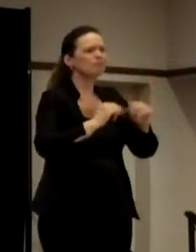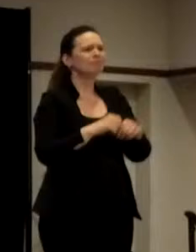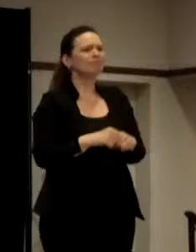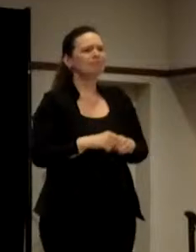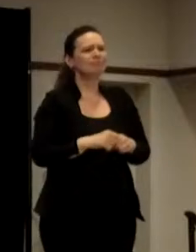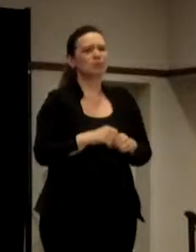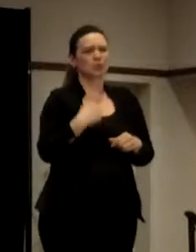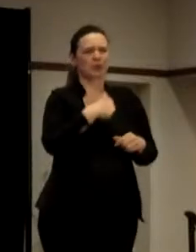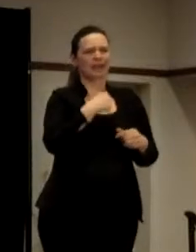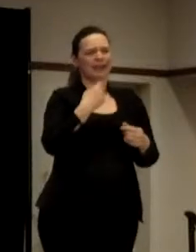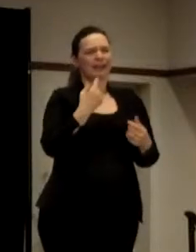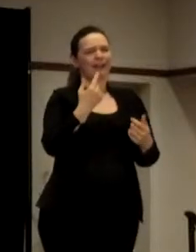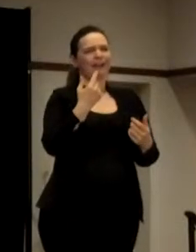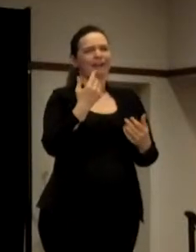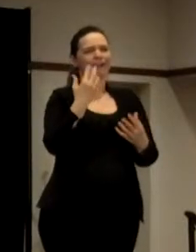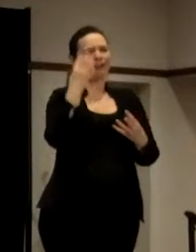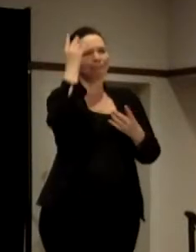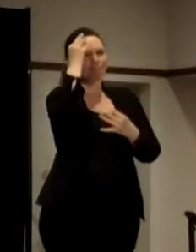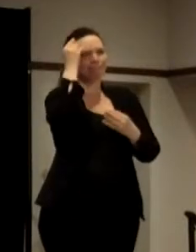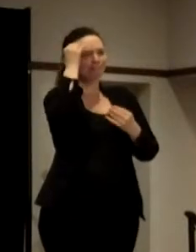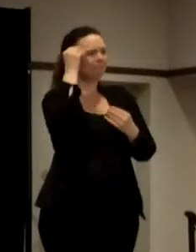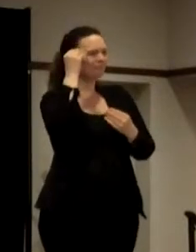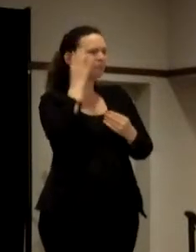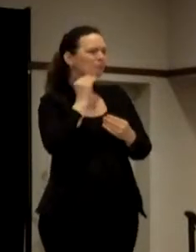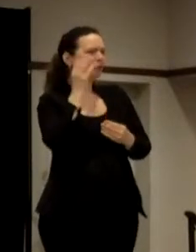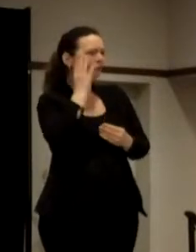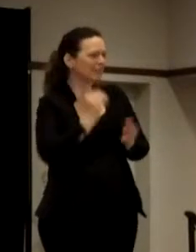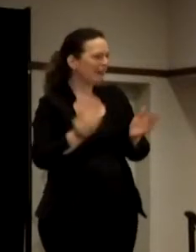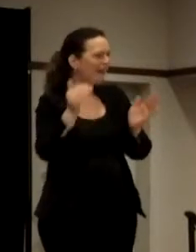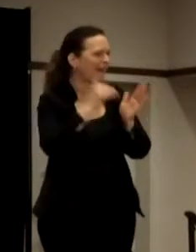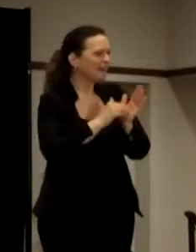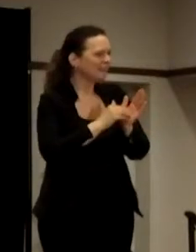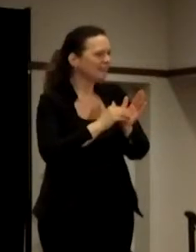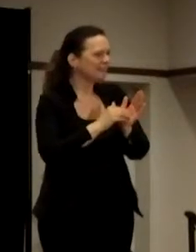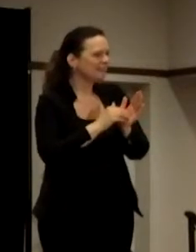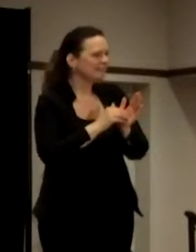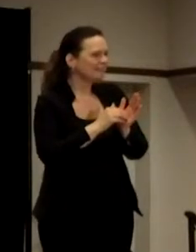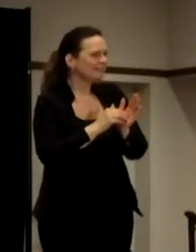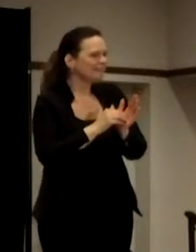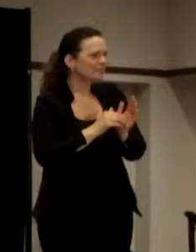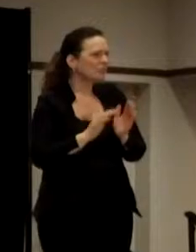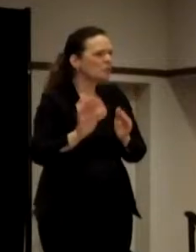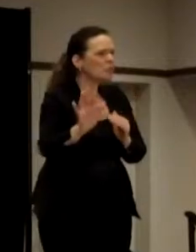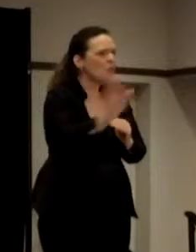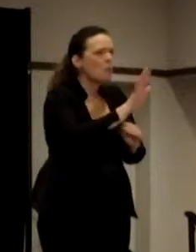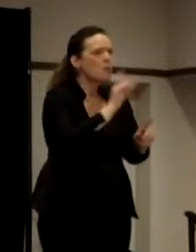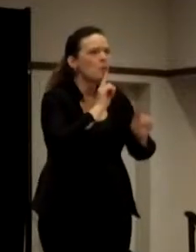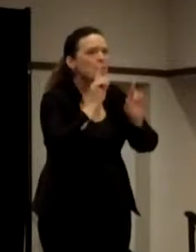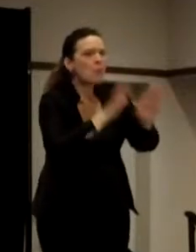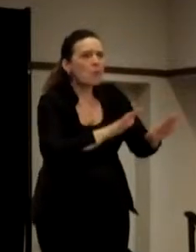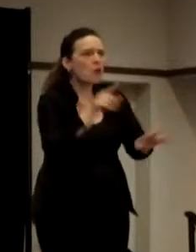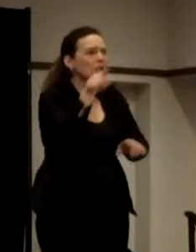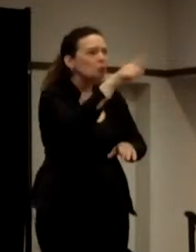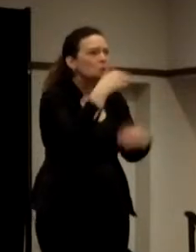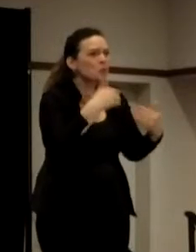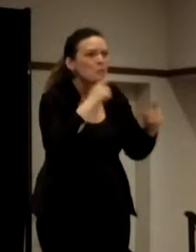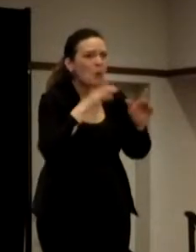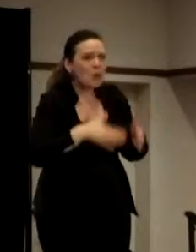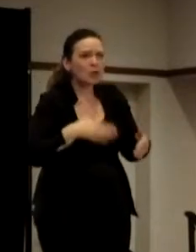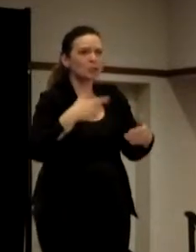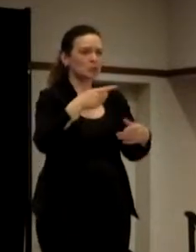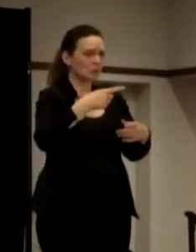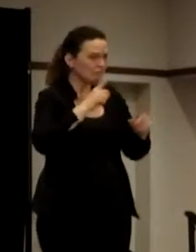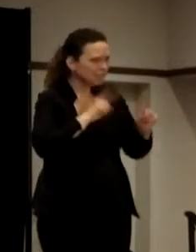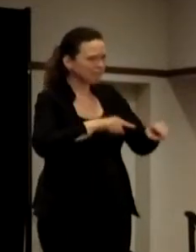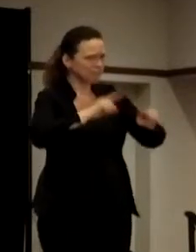your reporting that you'll all do. But I think the community should be proud of what it's accomplished, and there's